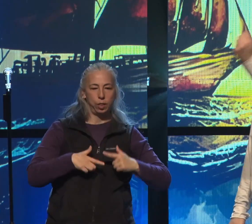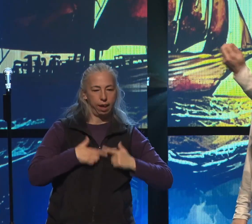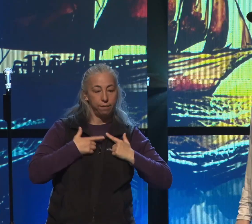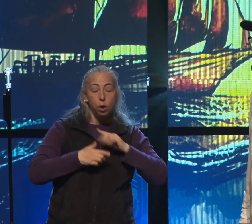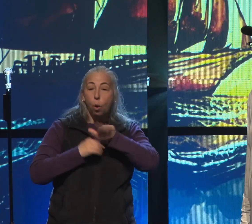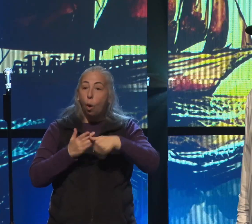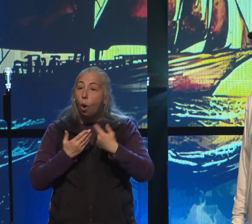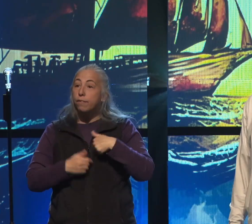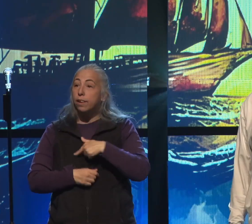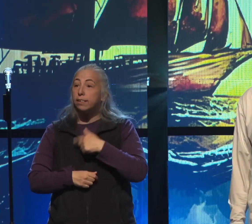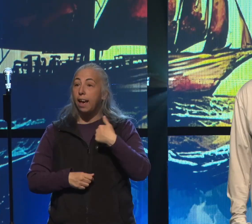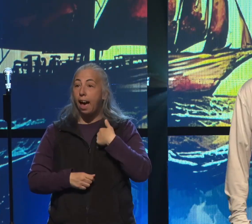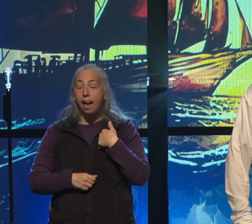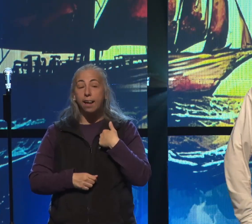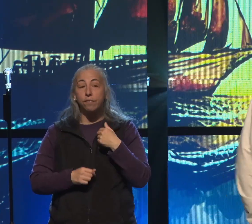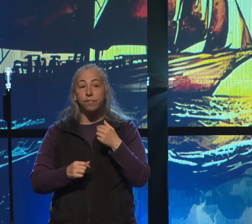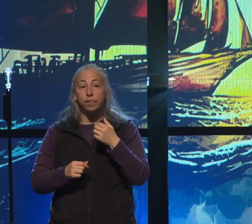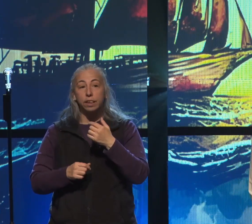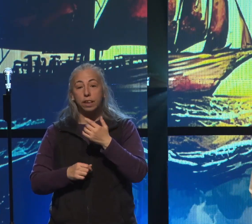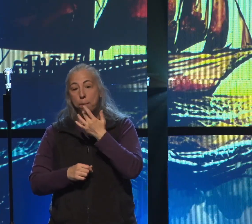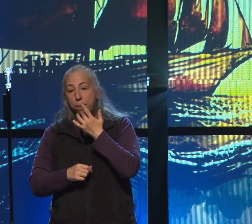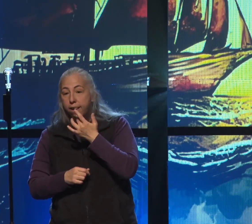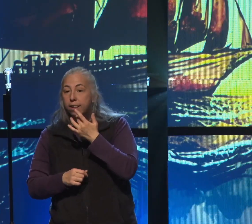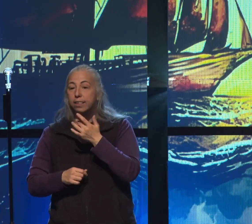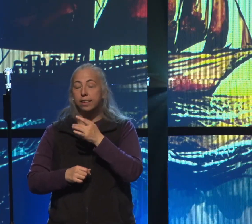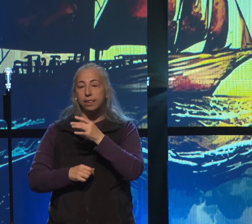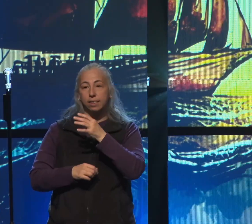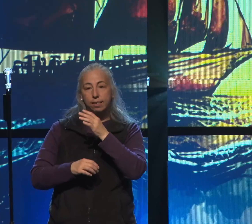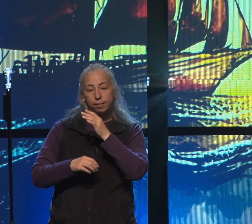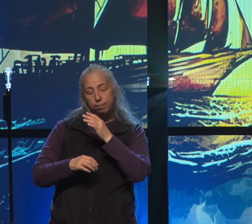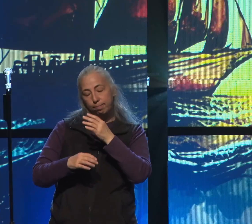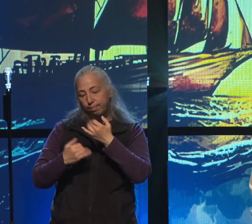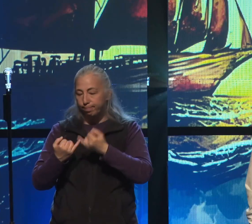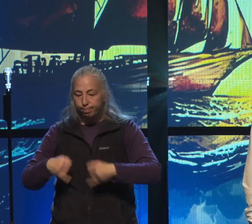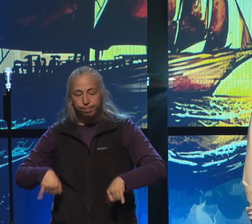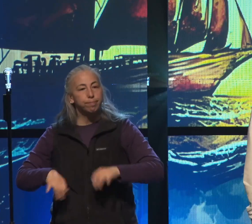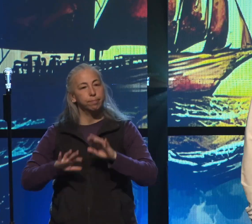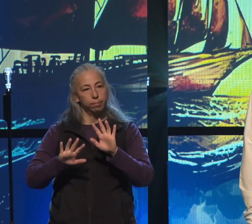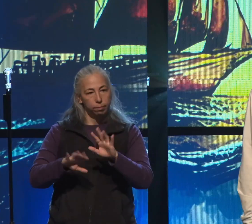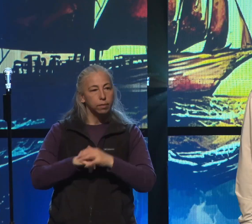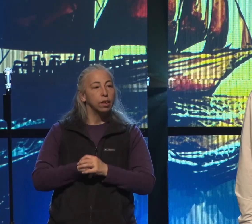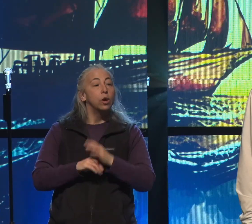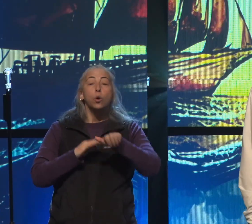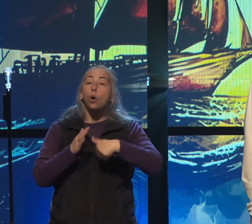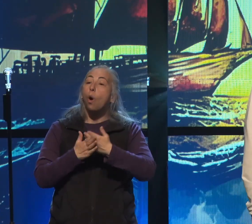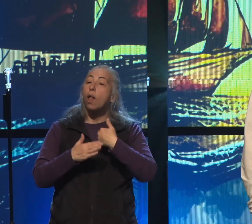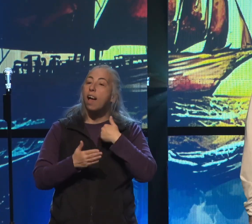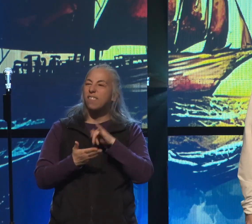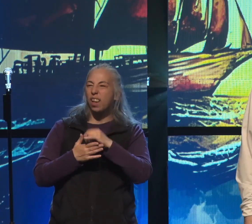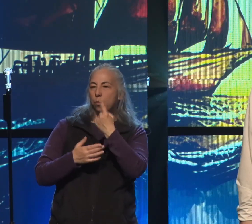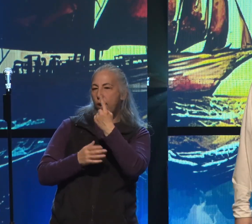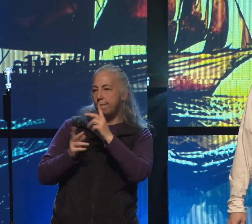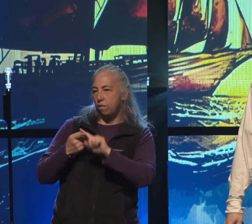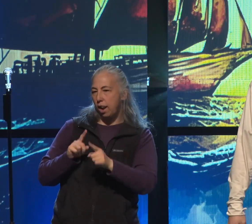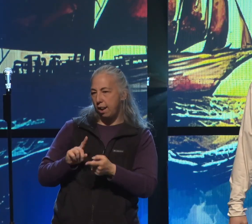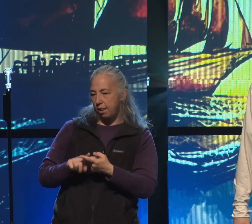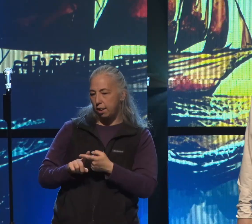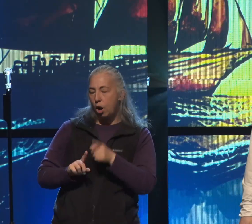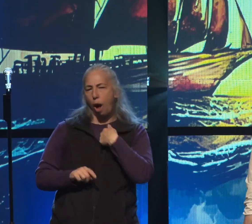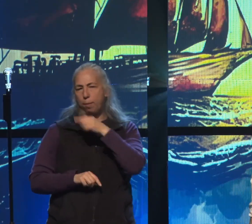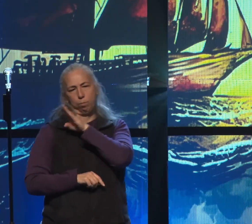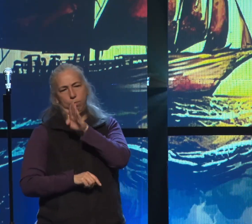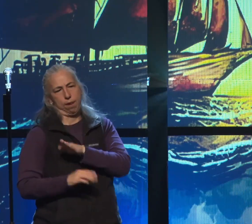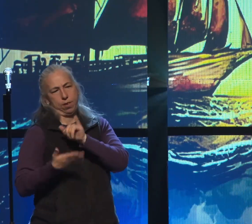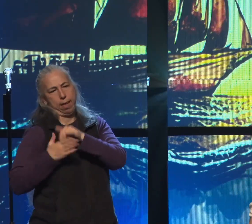We all look for someone to validate what we want to have happen in our lives, right? You know this. We all have that friend. We're never this person, but we do have